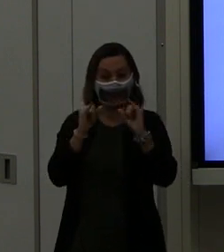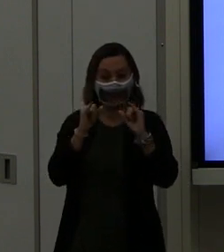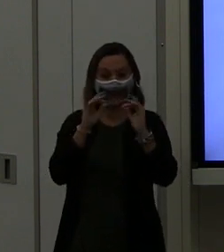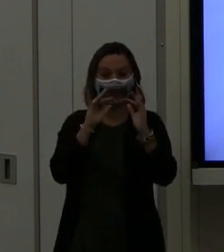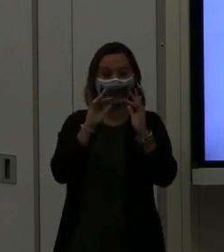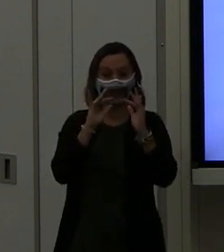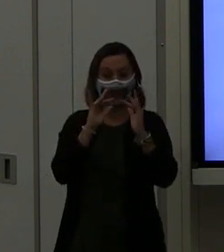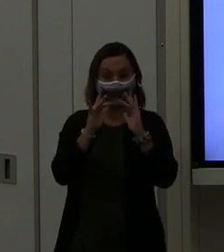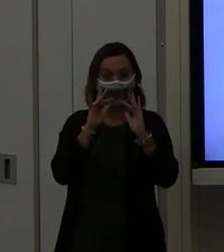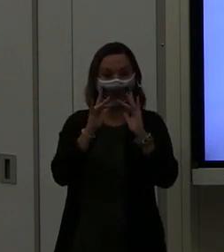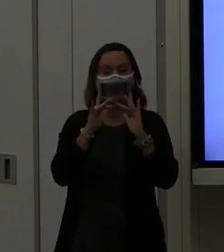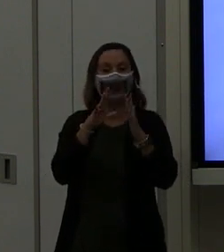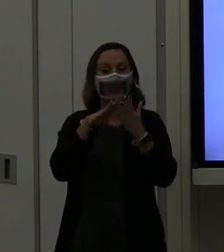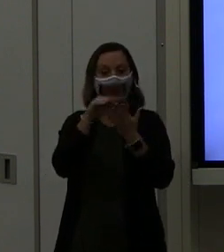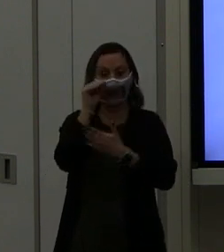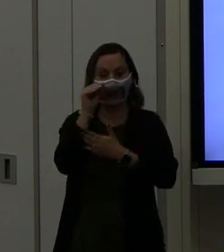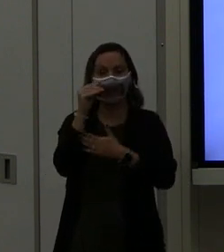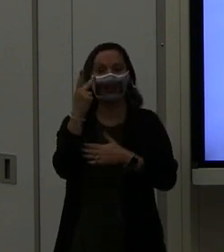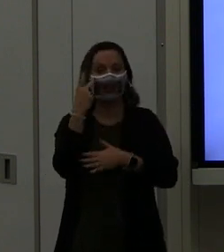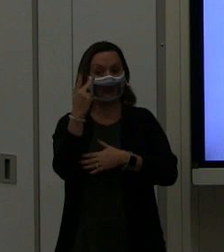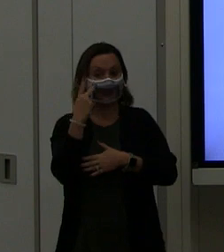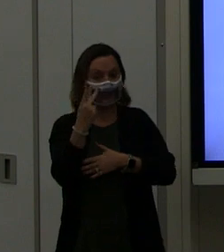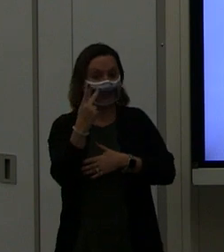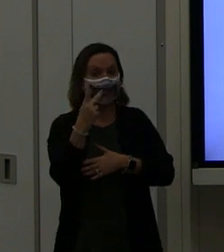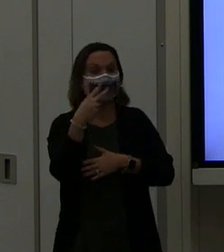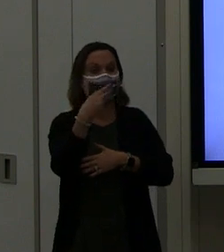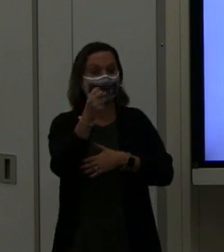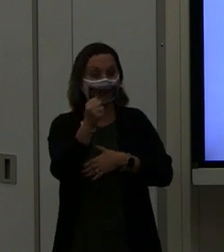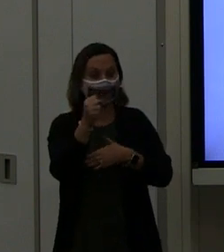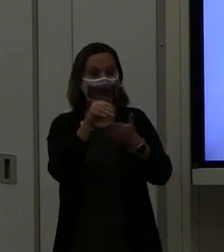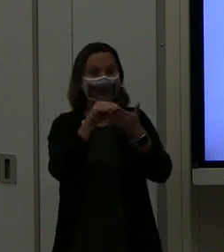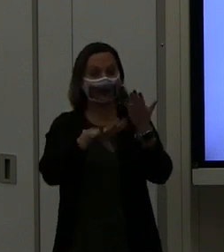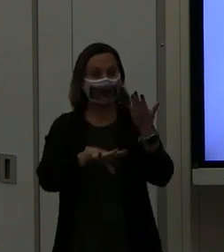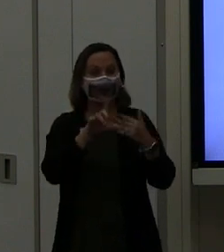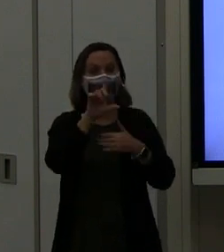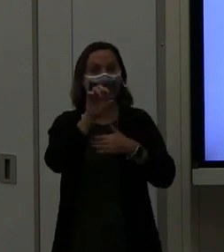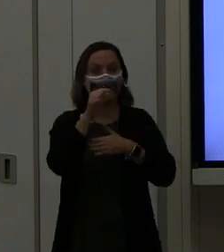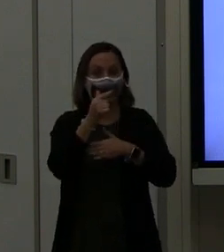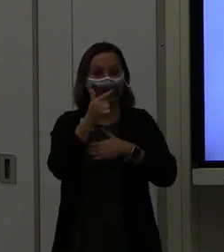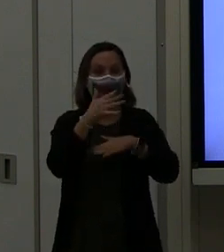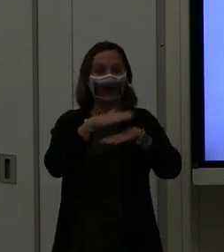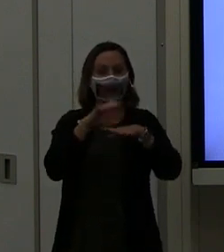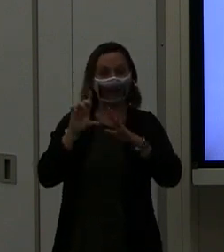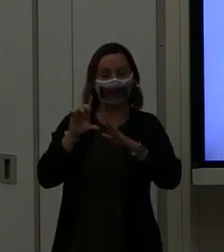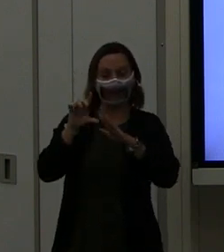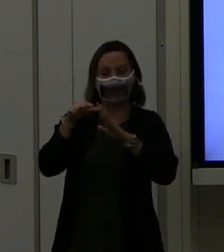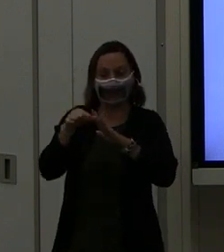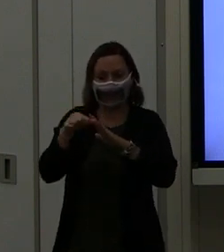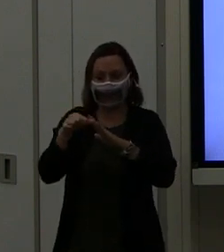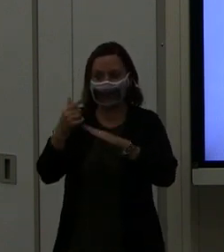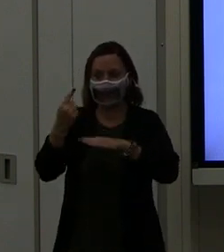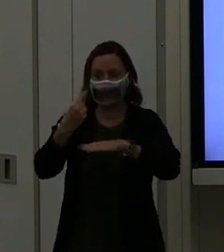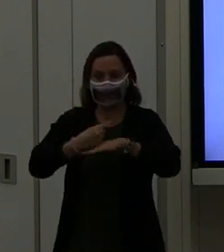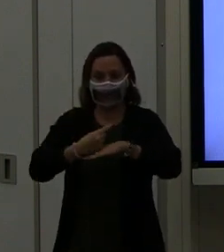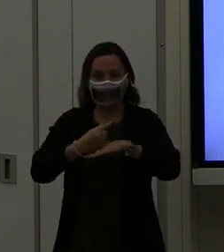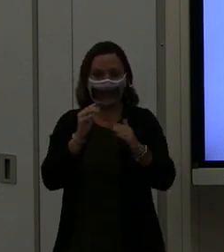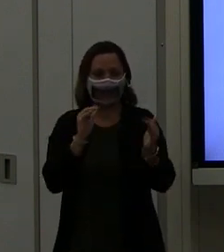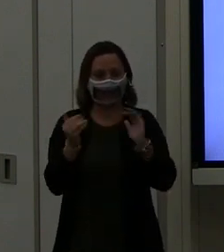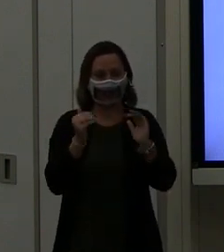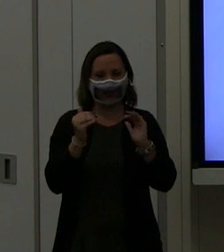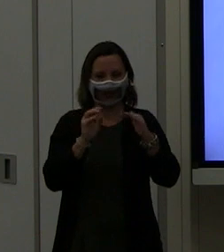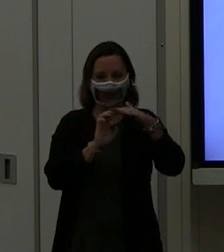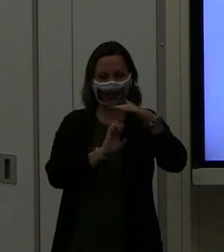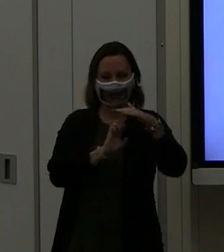our high school students logged in a little bit later into the day compared to our elementary and middle school students. We use some